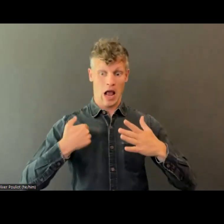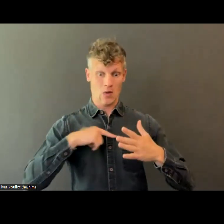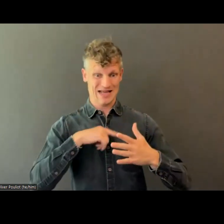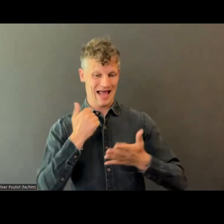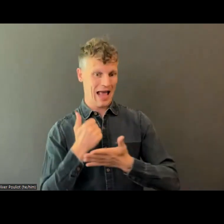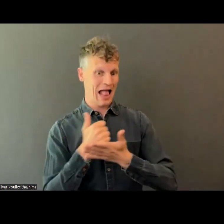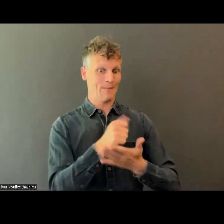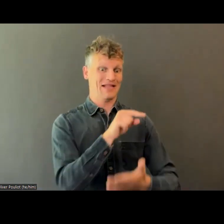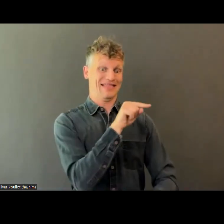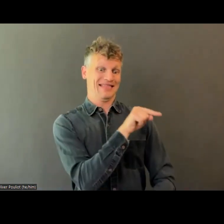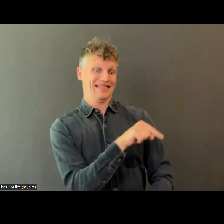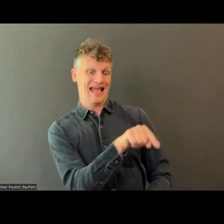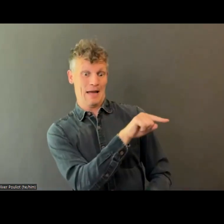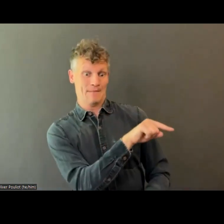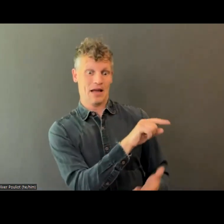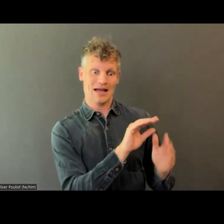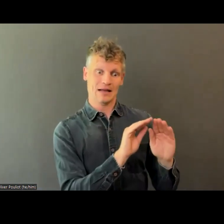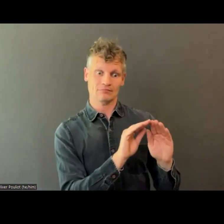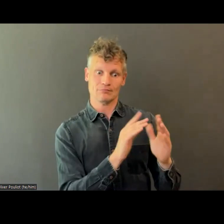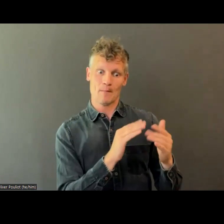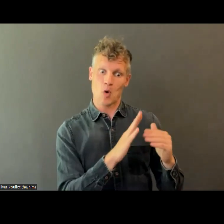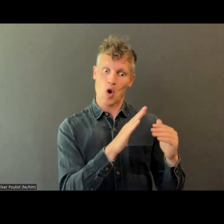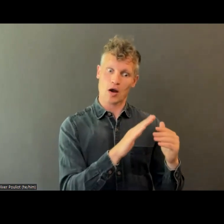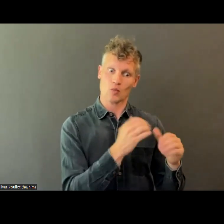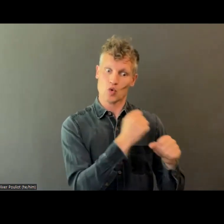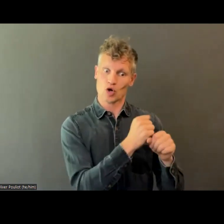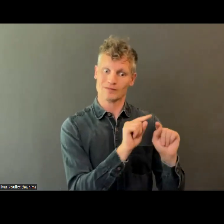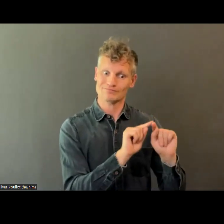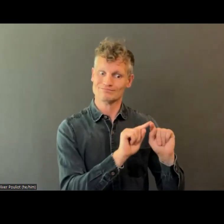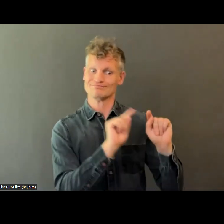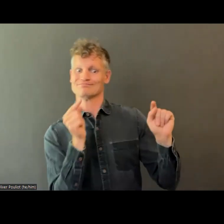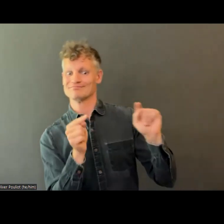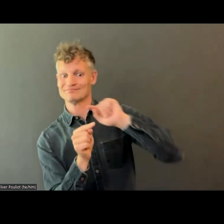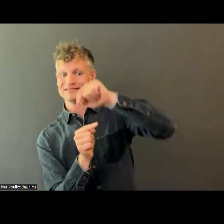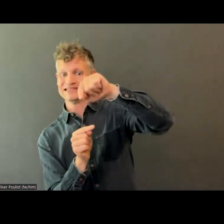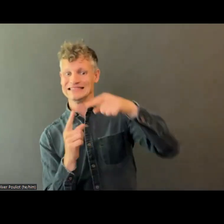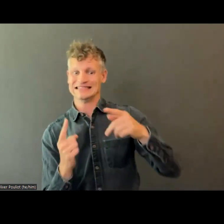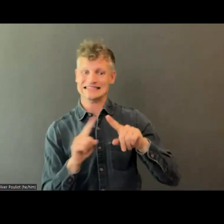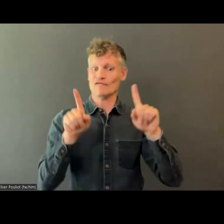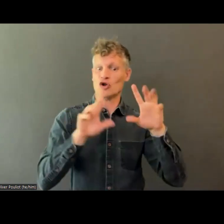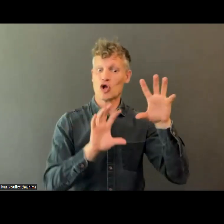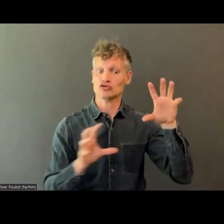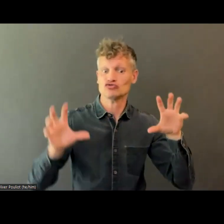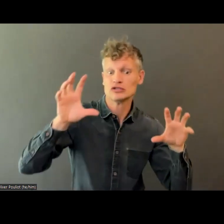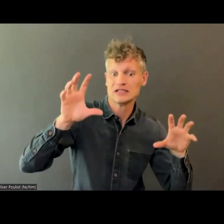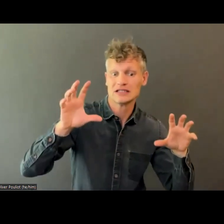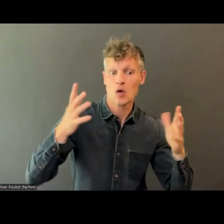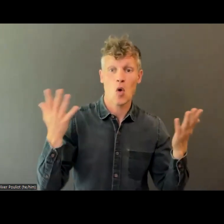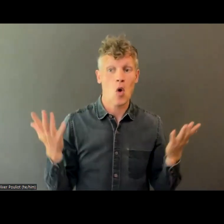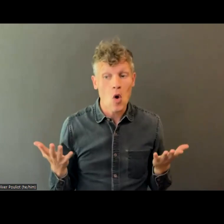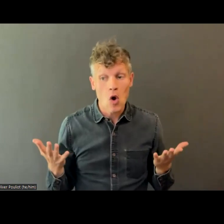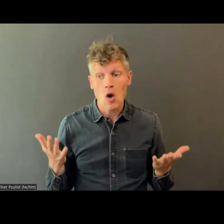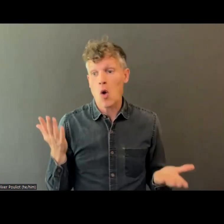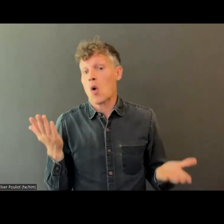a chair or a specific table or desk, etc. How do you make sure that those items are available either through catalogs or